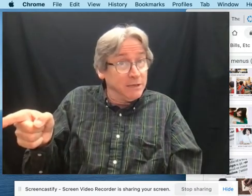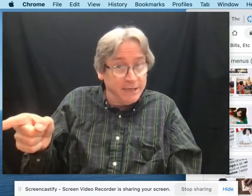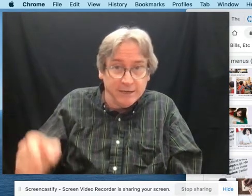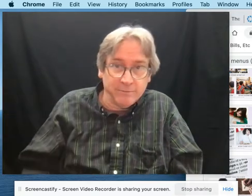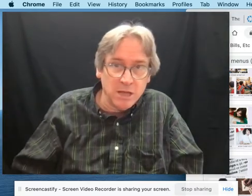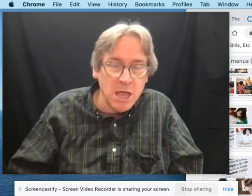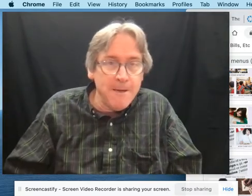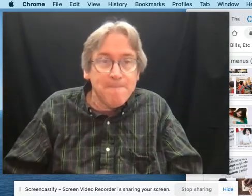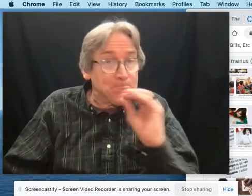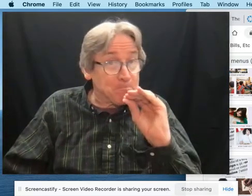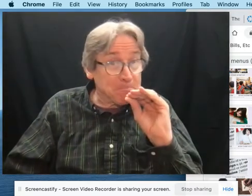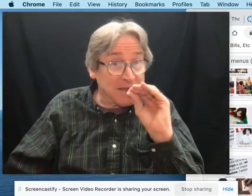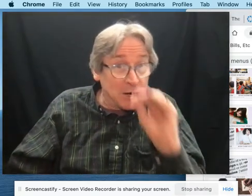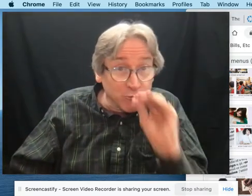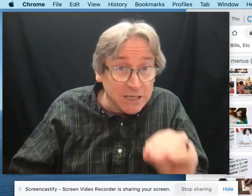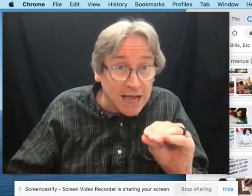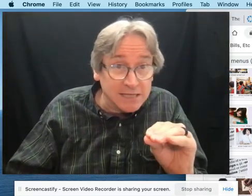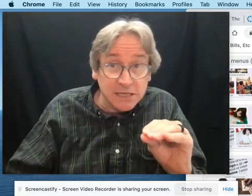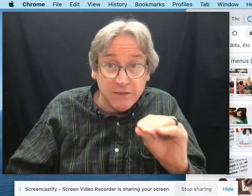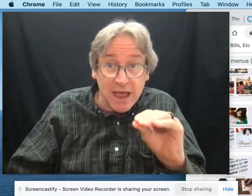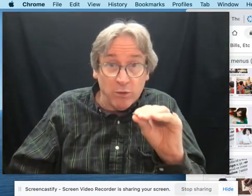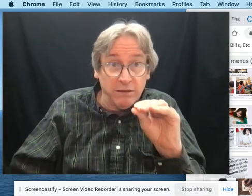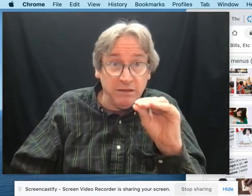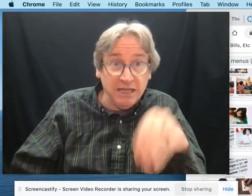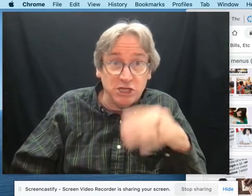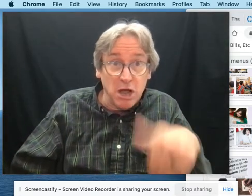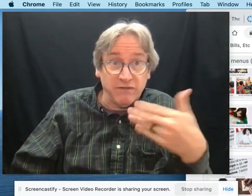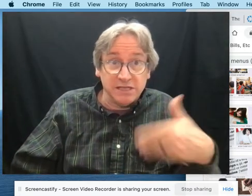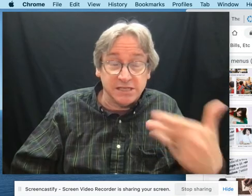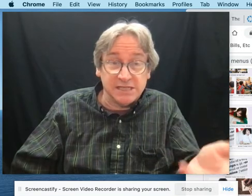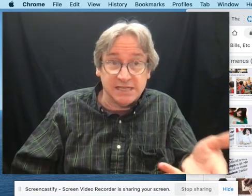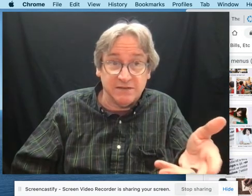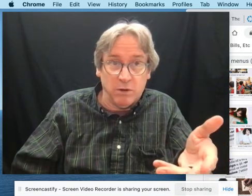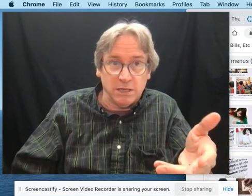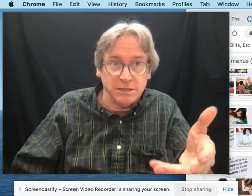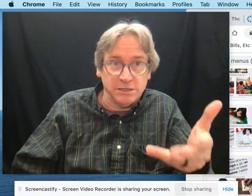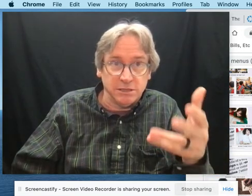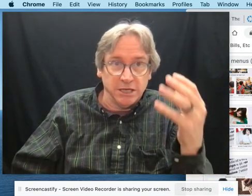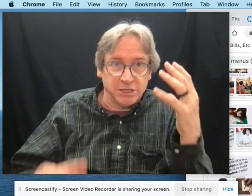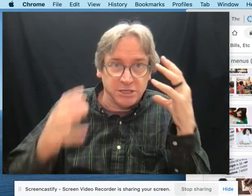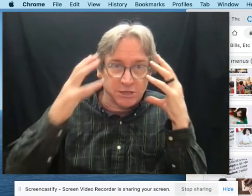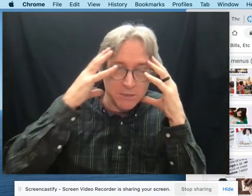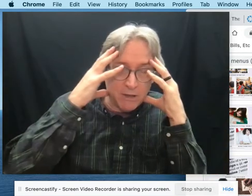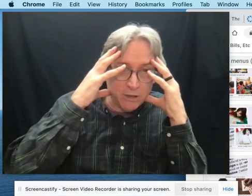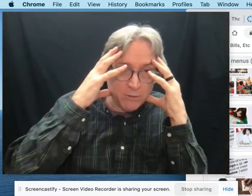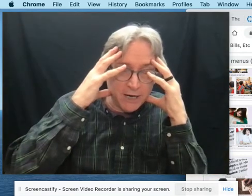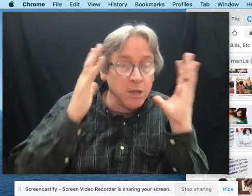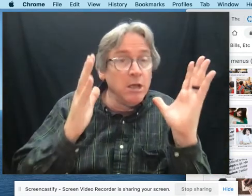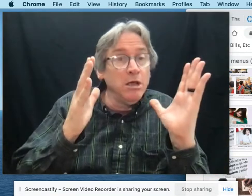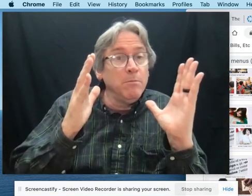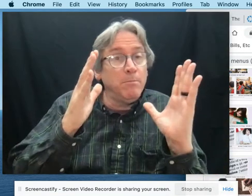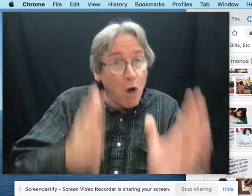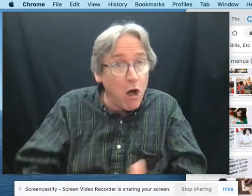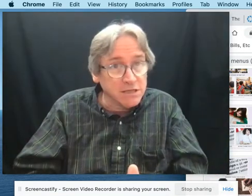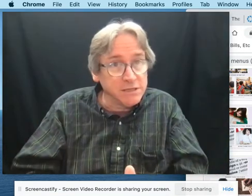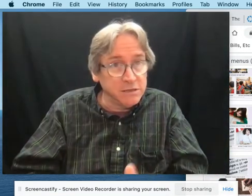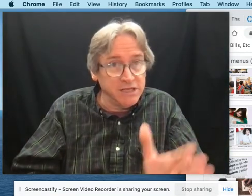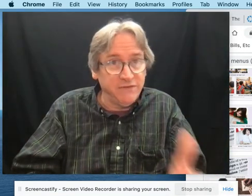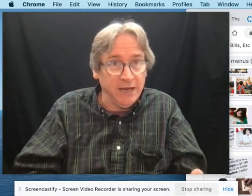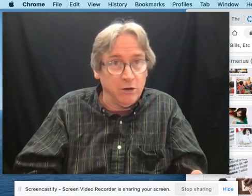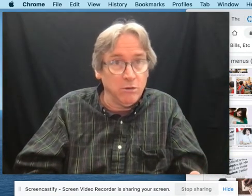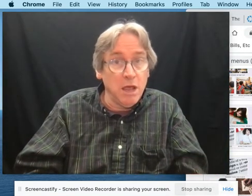pointing again. Now I realize that with each of these successive ones, it's going to start to melt your brain.